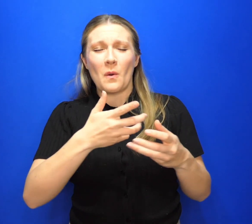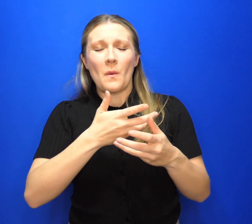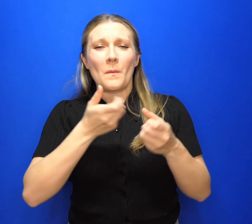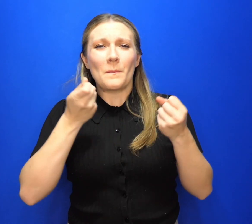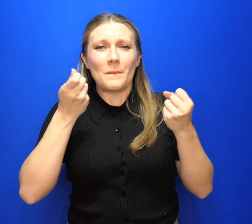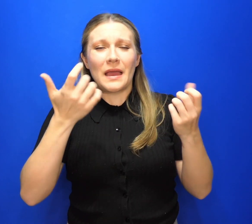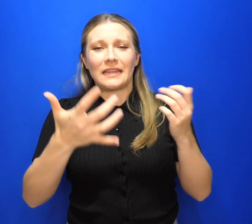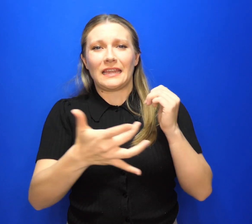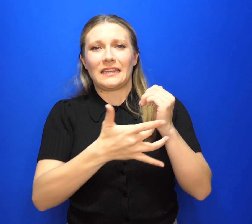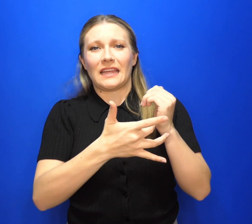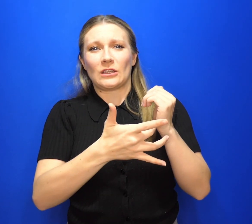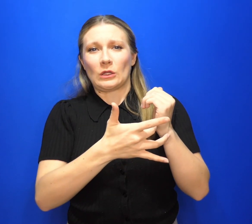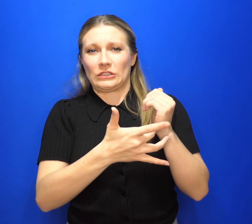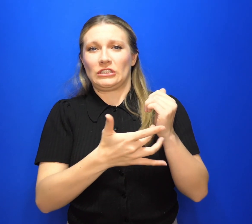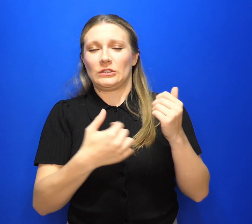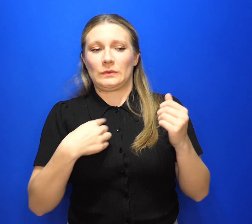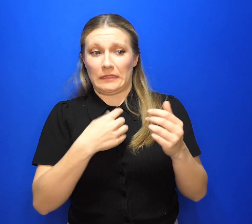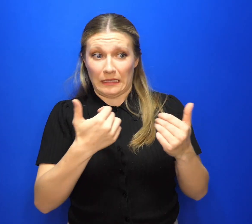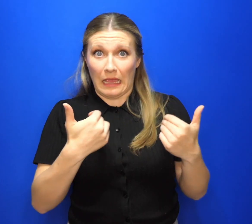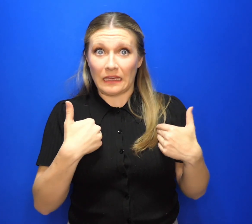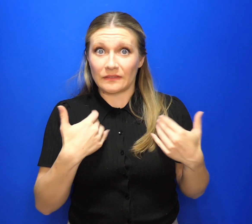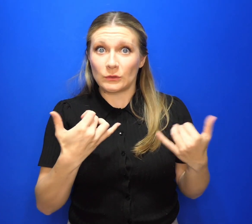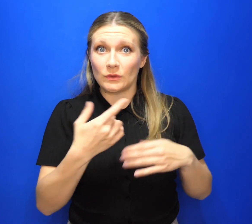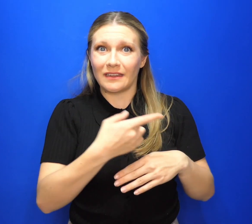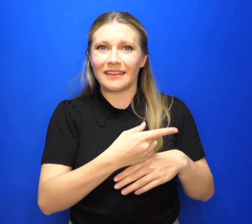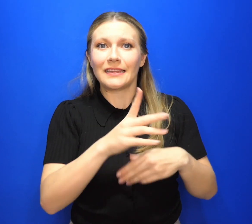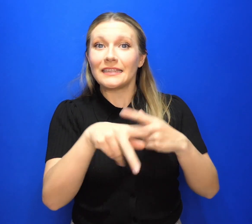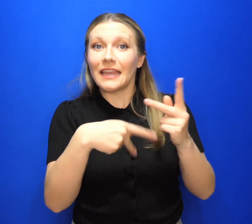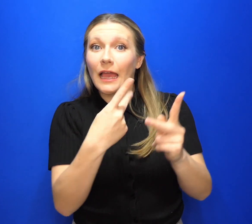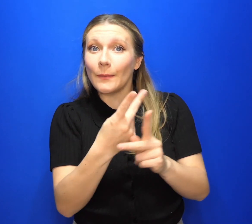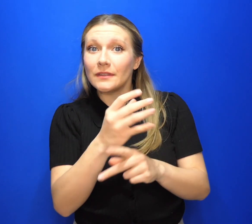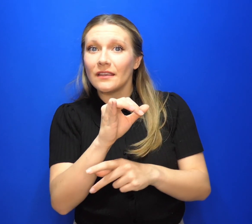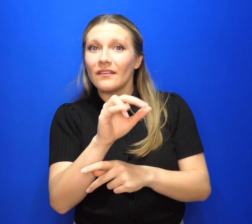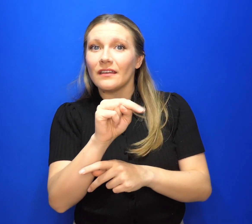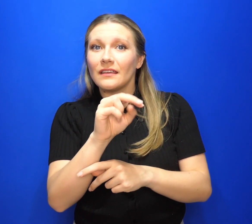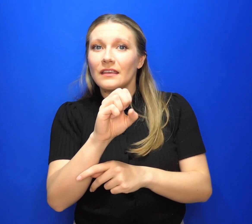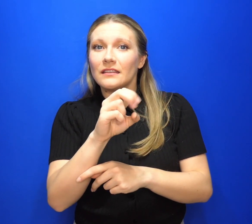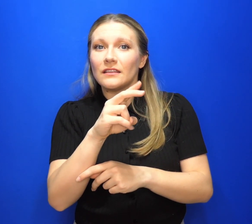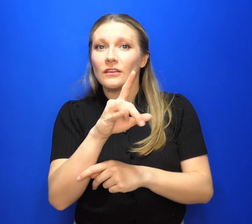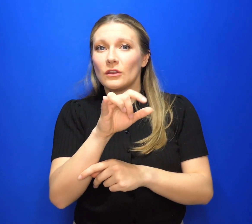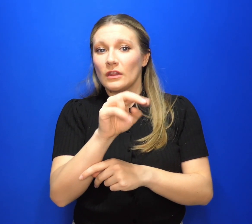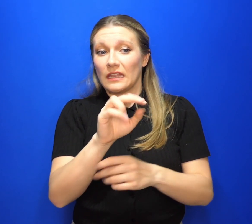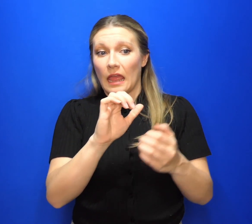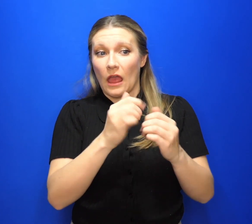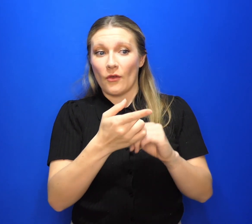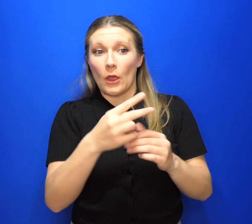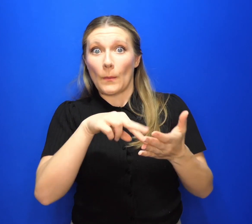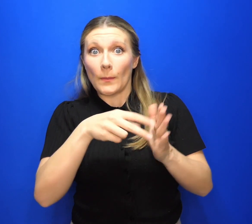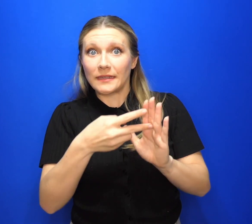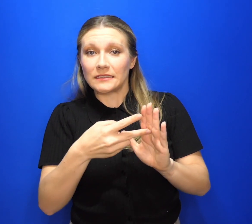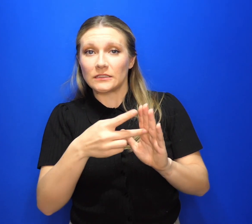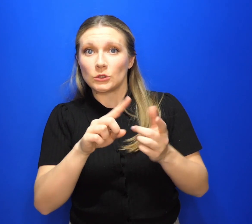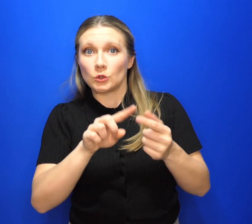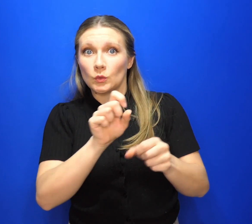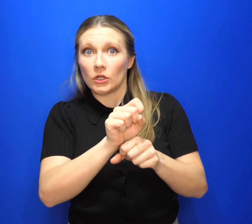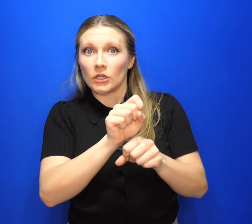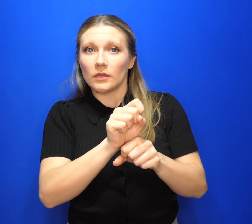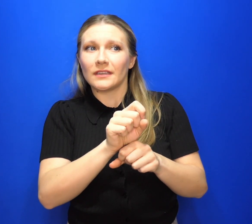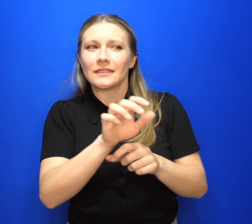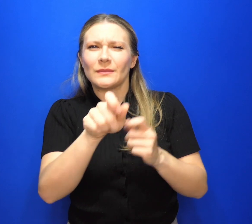have today and the types of insulin we have today and the way that they are meant to work, to